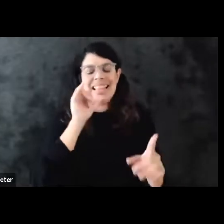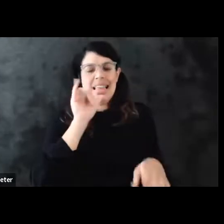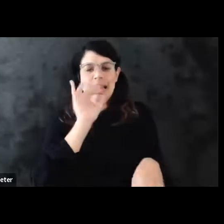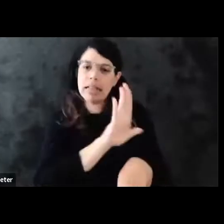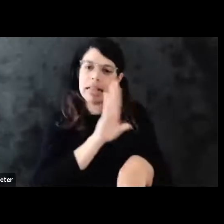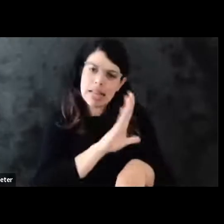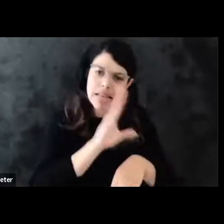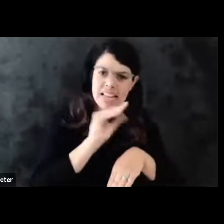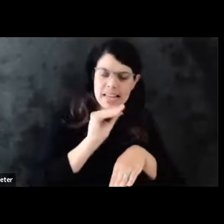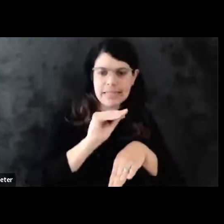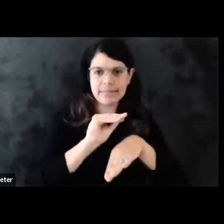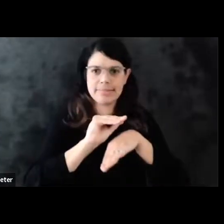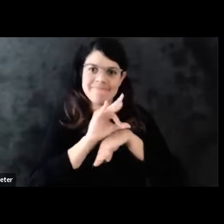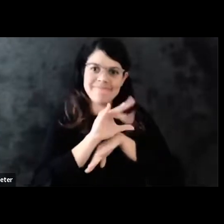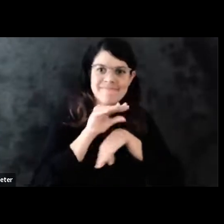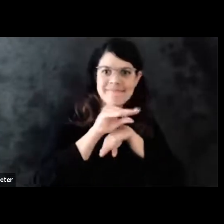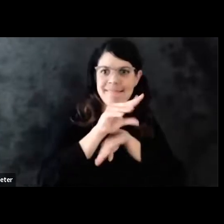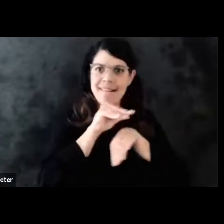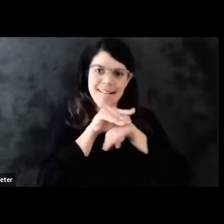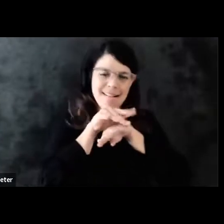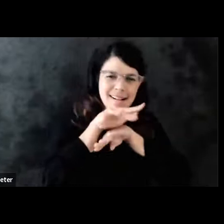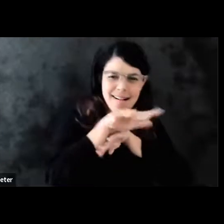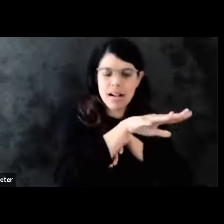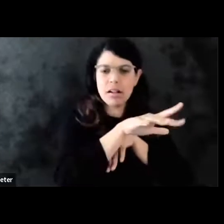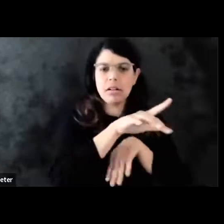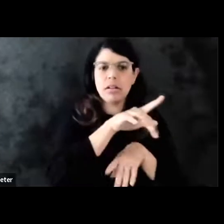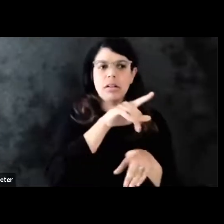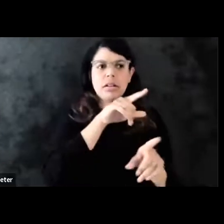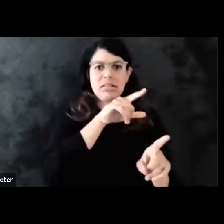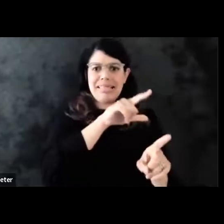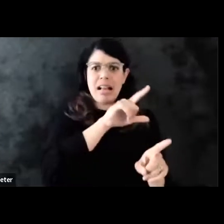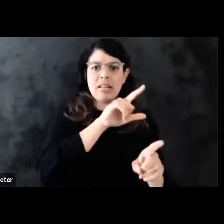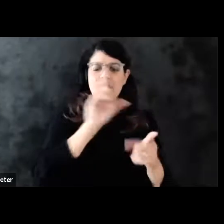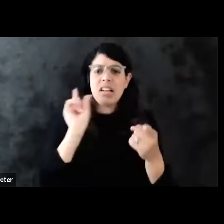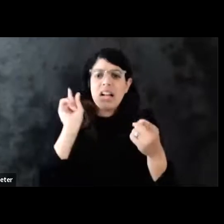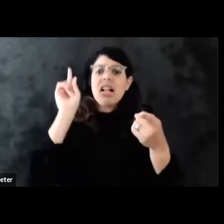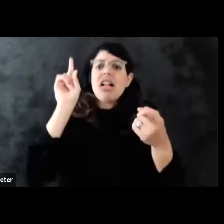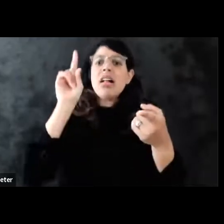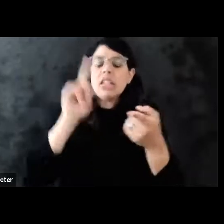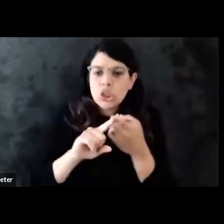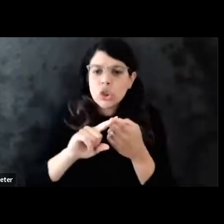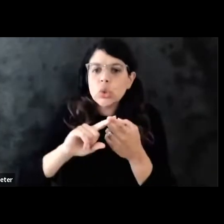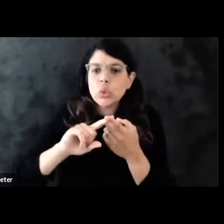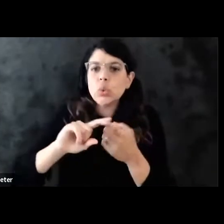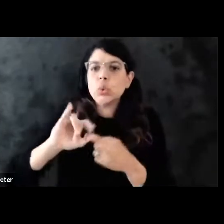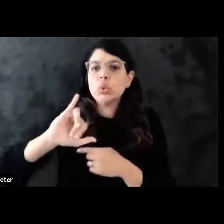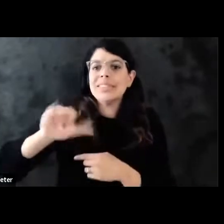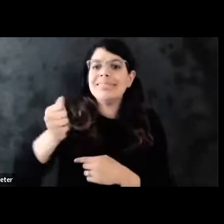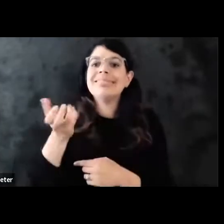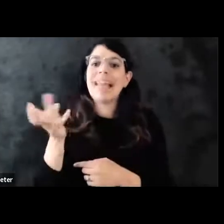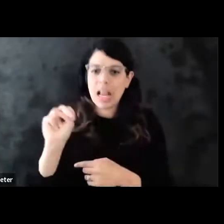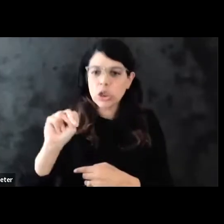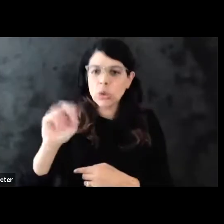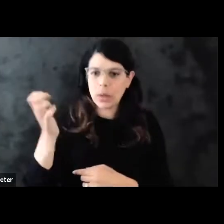mean, never in my lifetime did I ever see anybody attacking, with guns and everything,